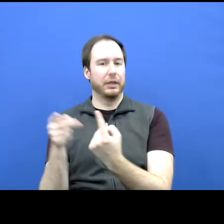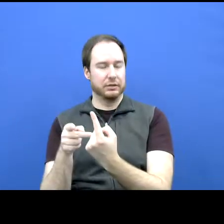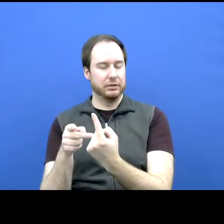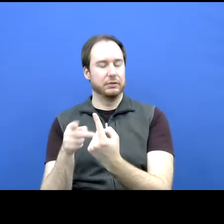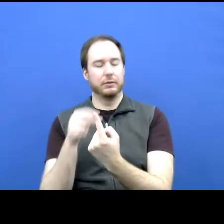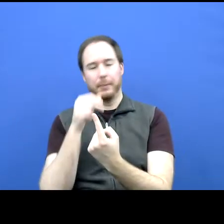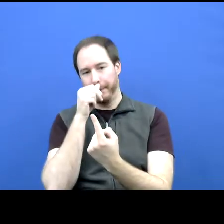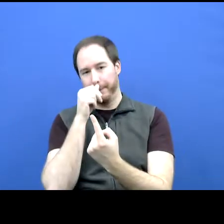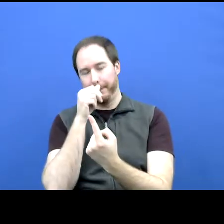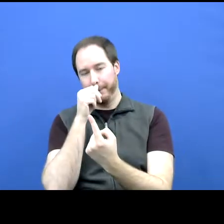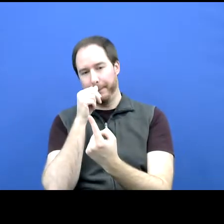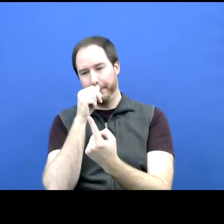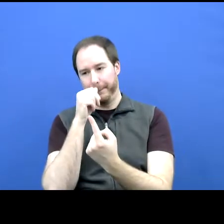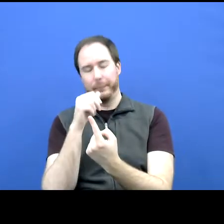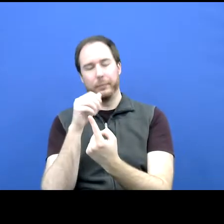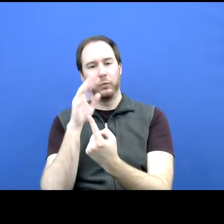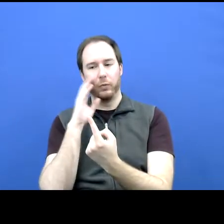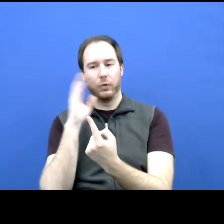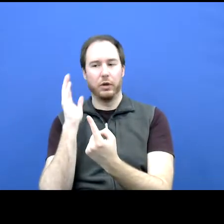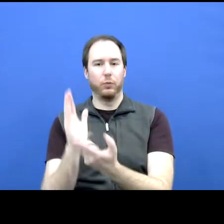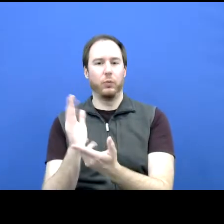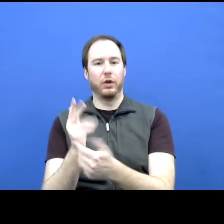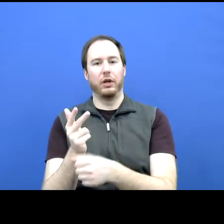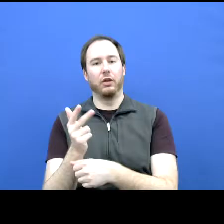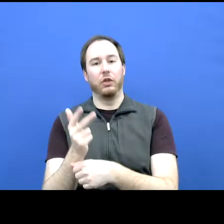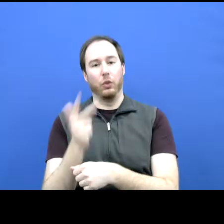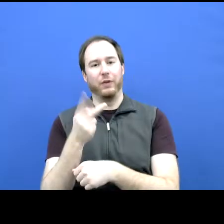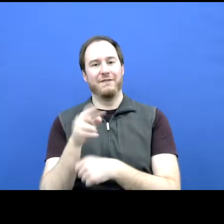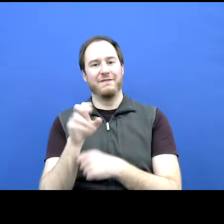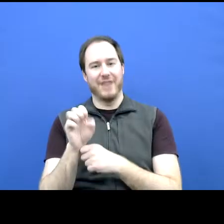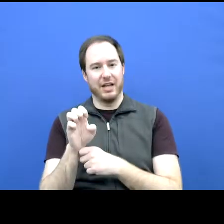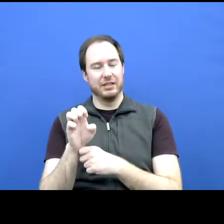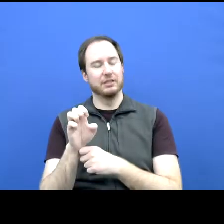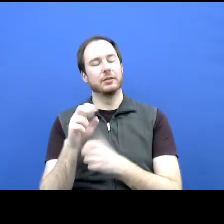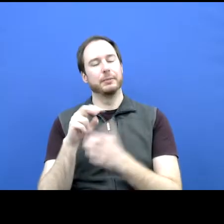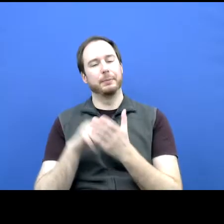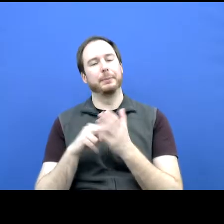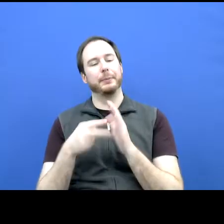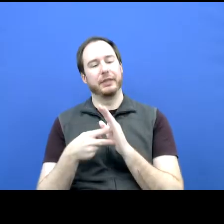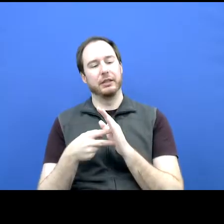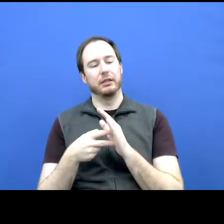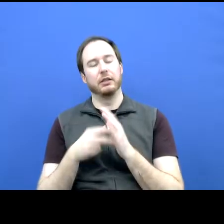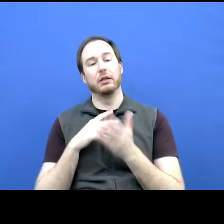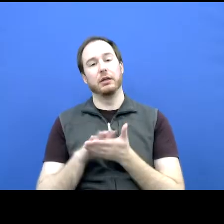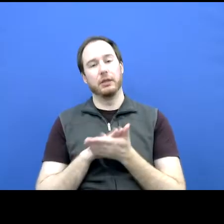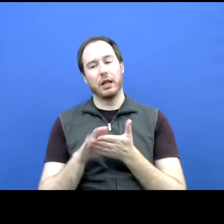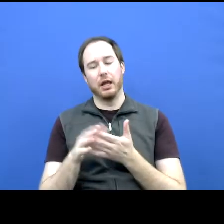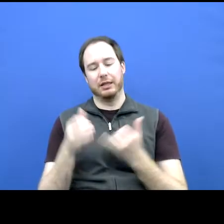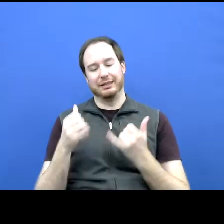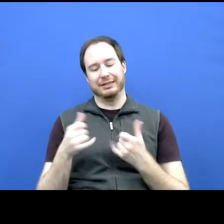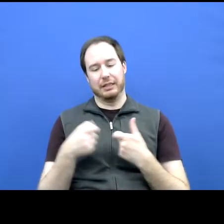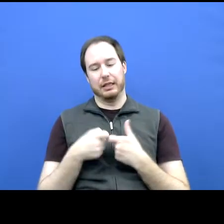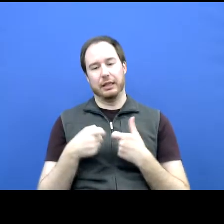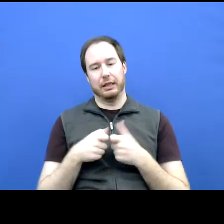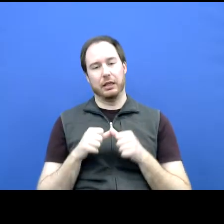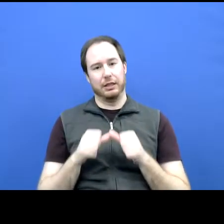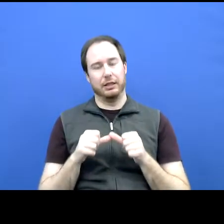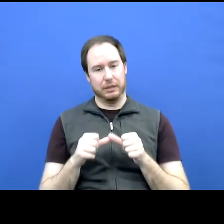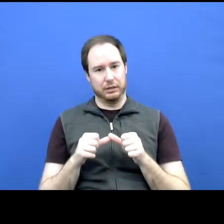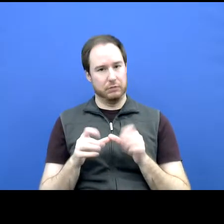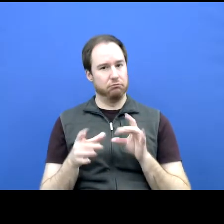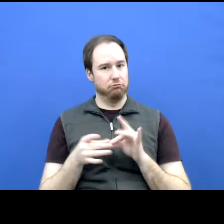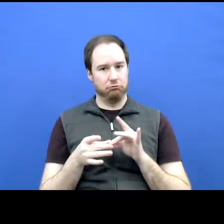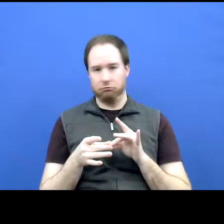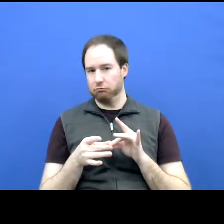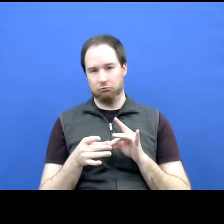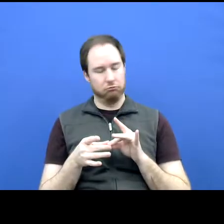We are going to be bringing in 3-phase. So the nice thing is we'll be able to keep the existing electrical service in